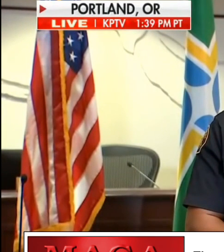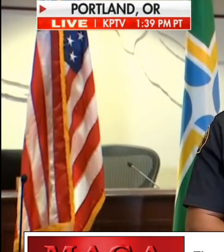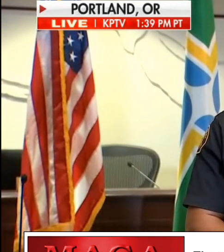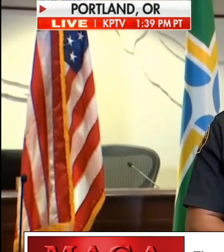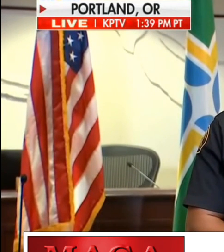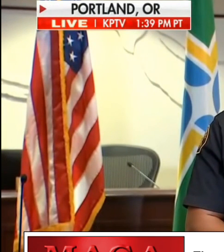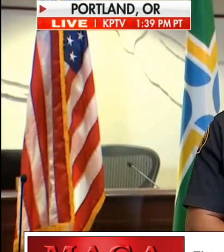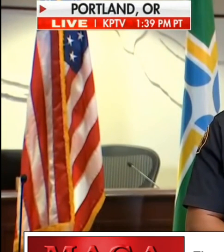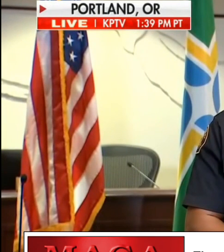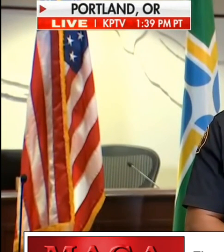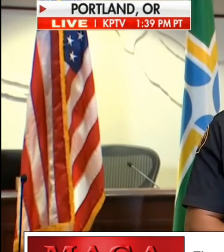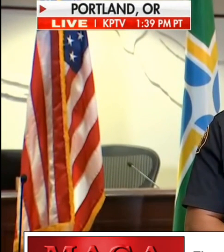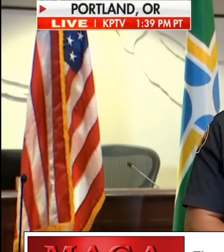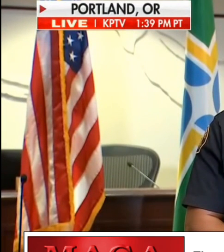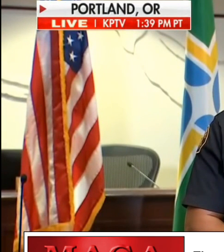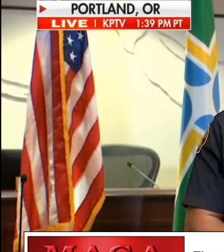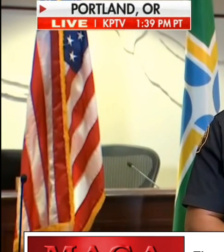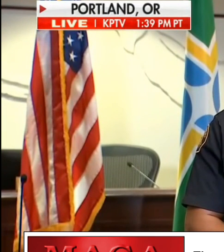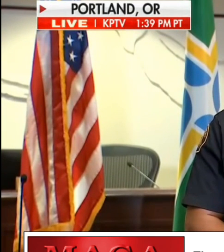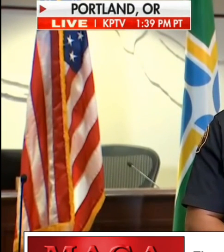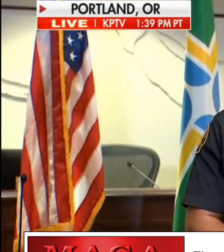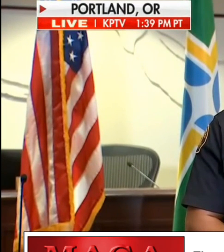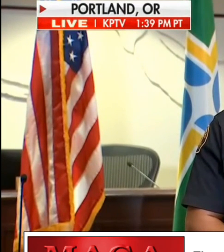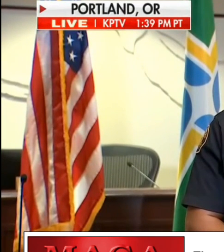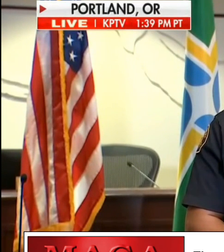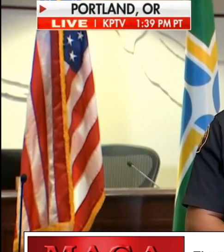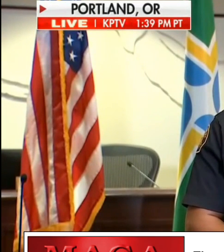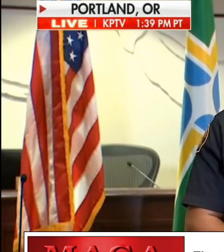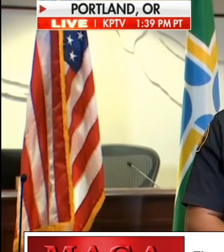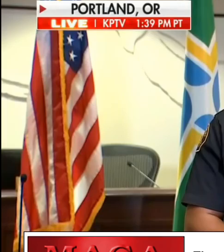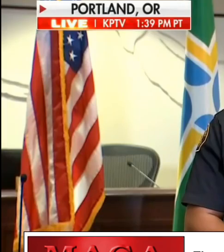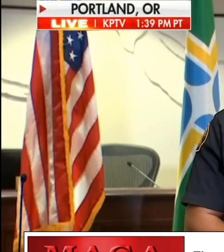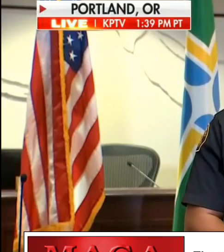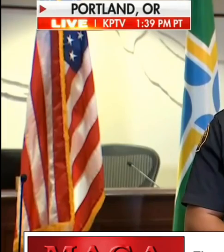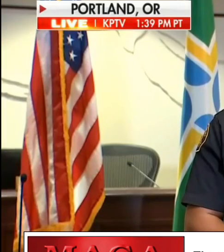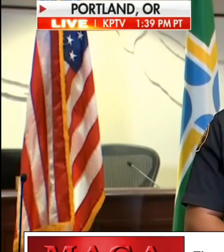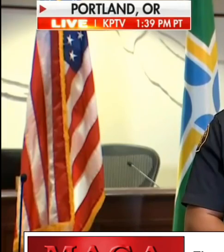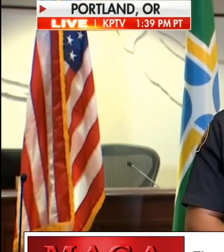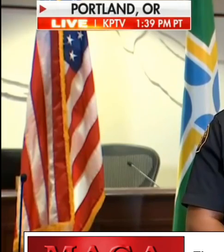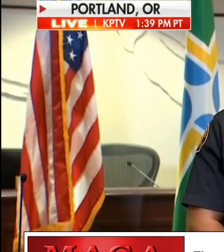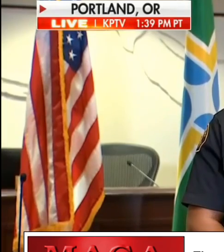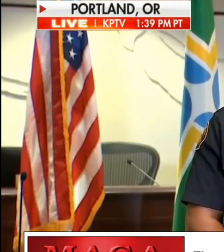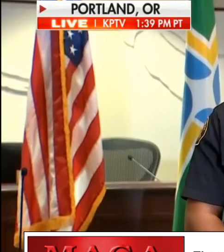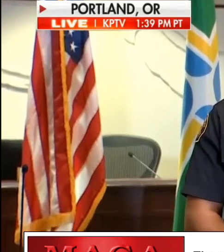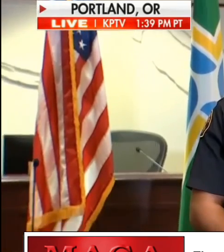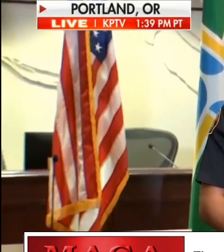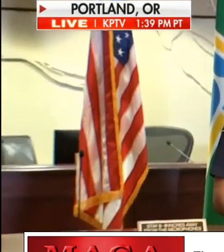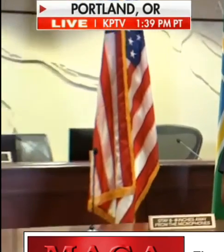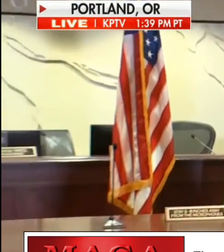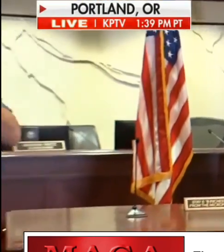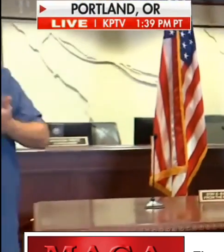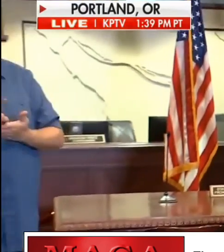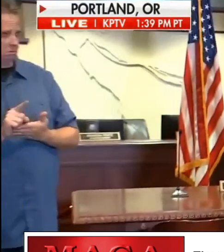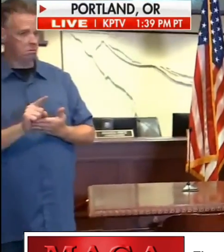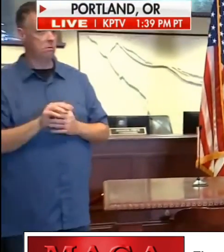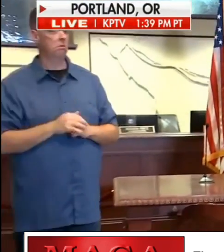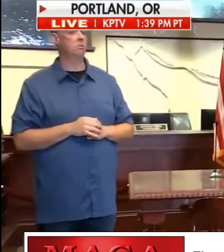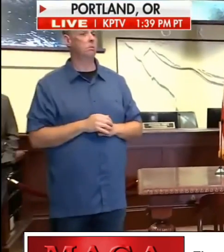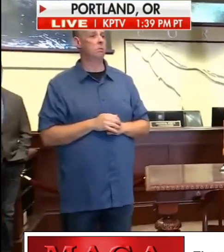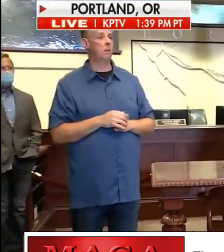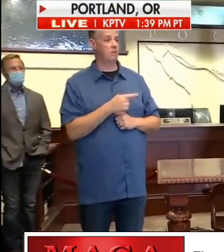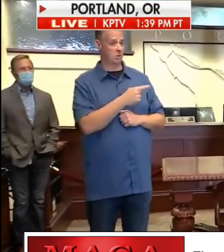peers, gunshots fired from both sides, if you want to call it two sides here, in the last few weeks. If you're saying